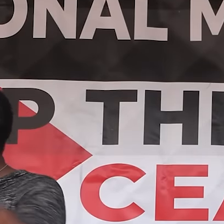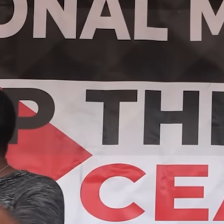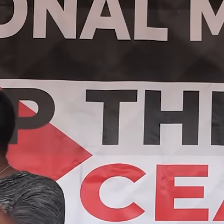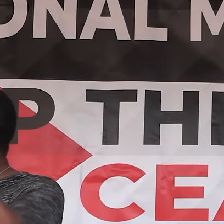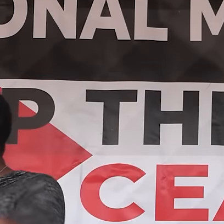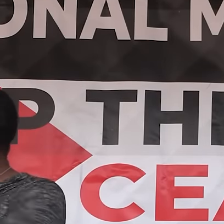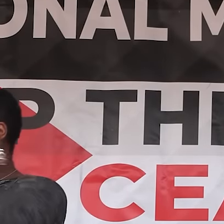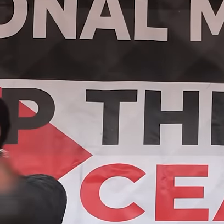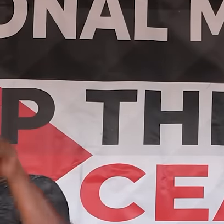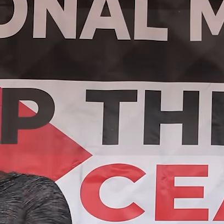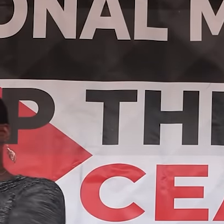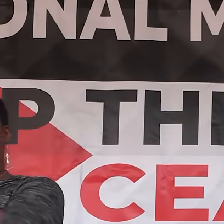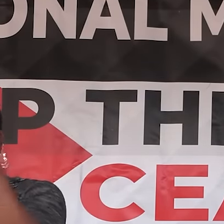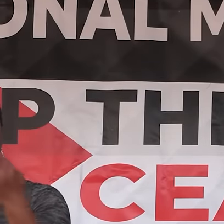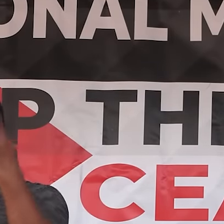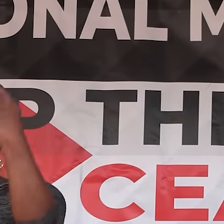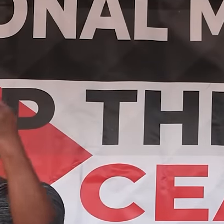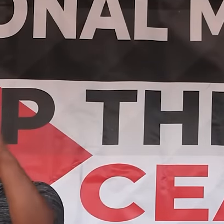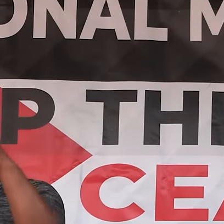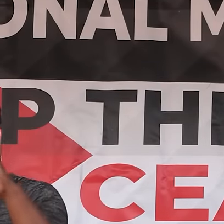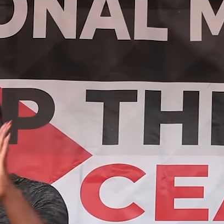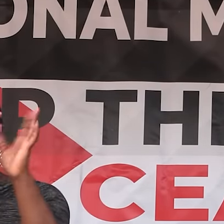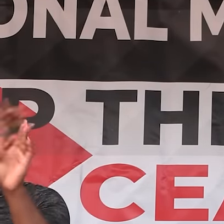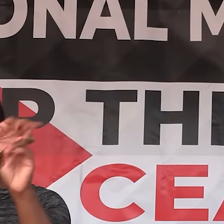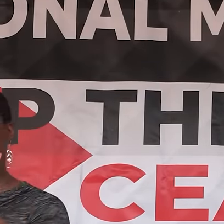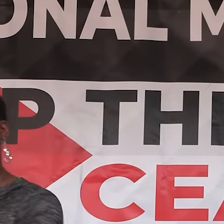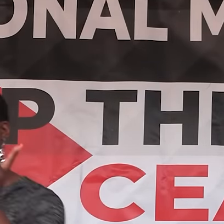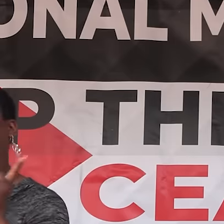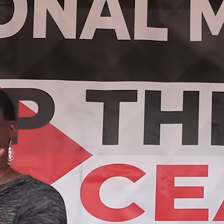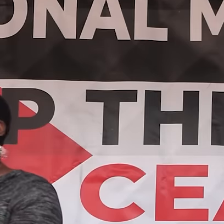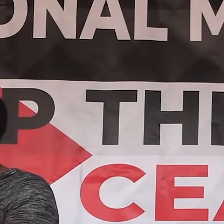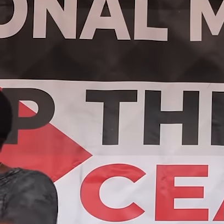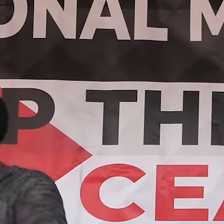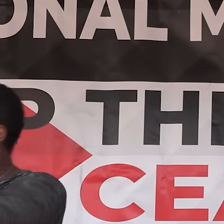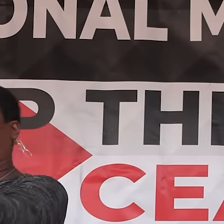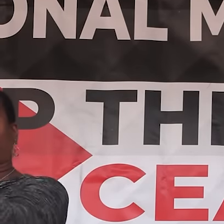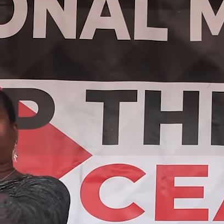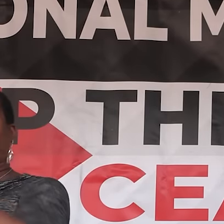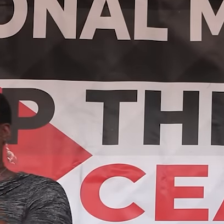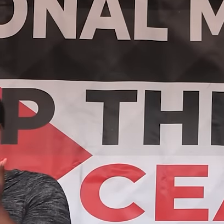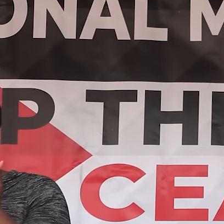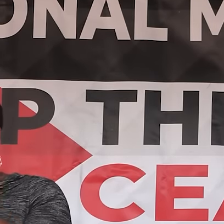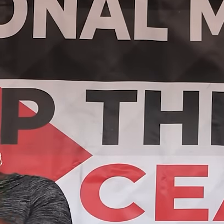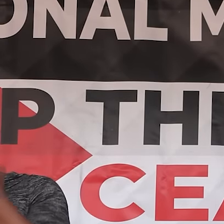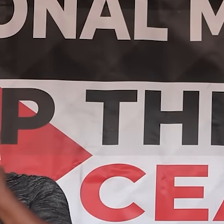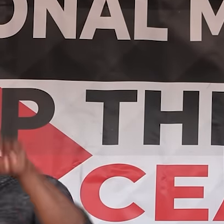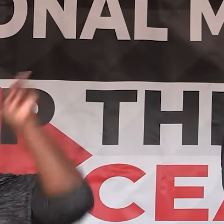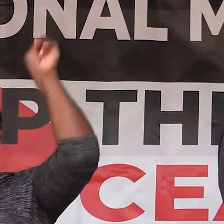Zionist state project will go away, inshallah, in 2023 and